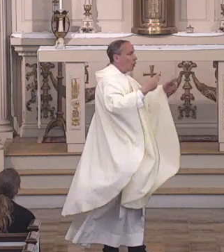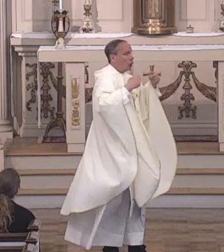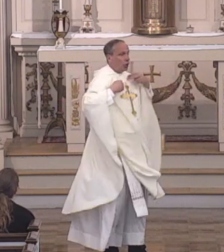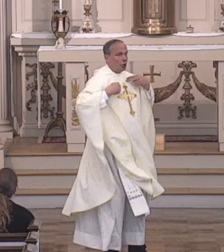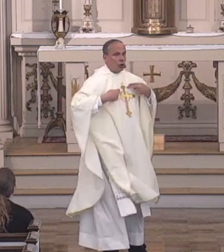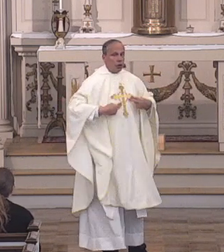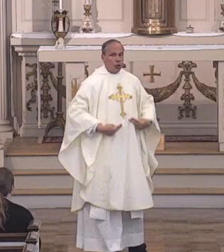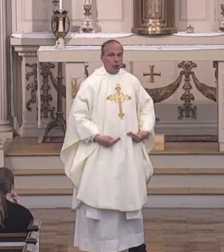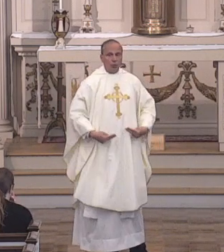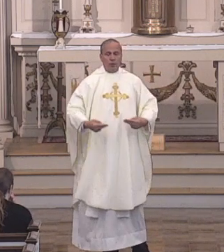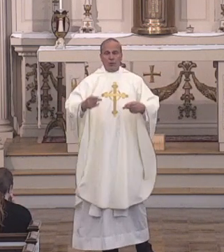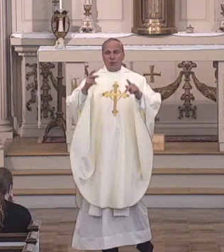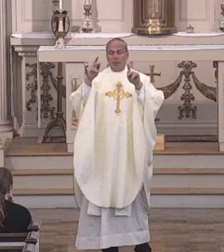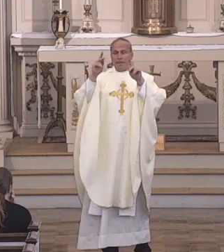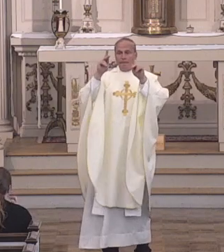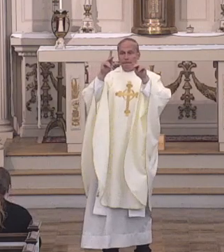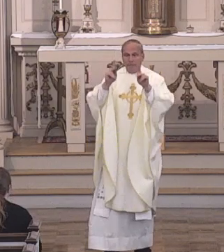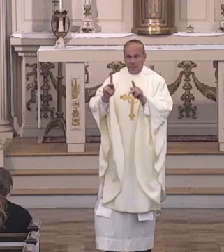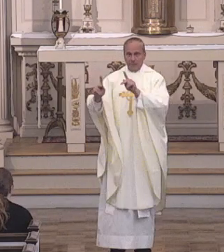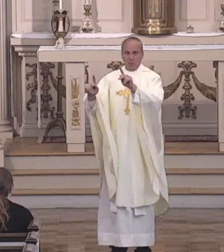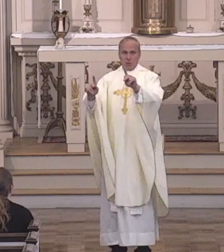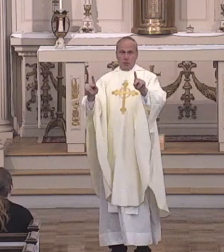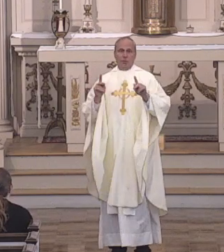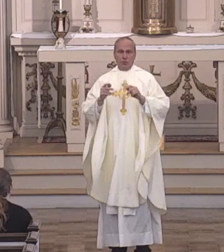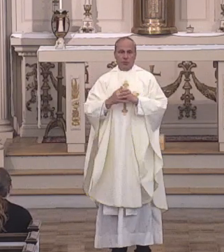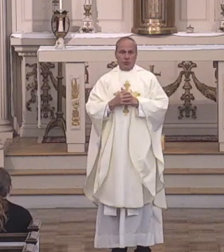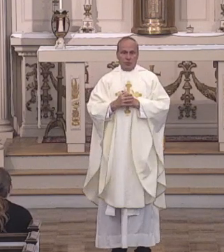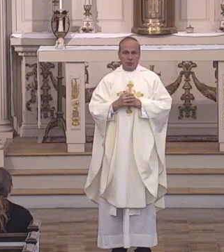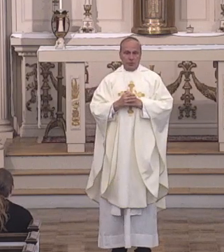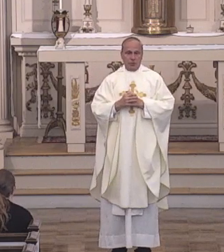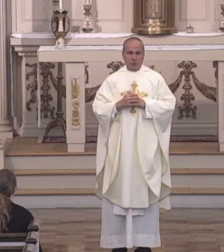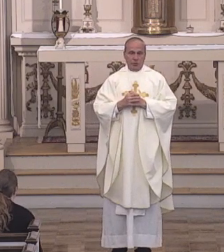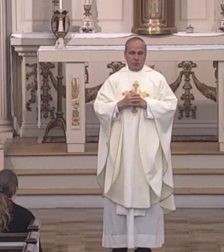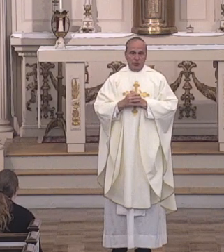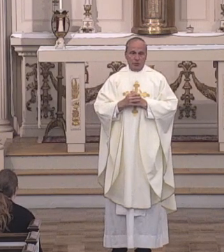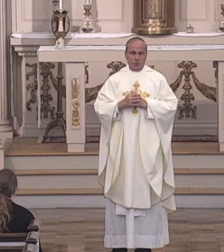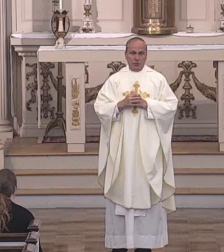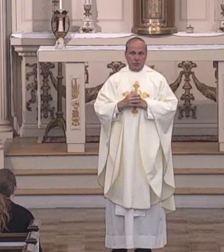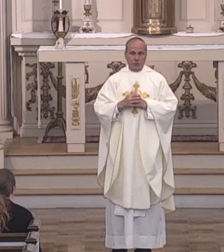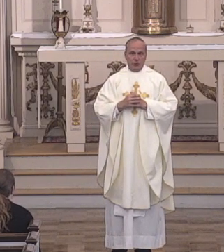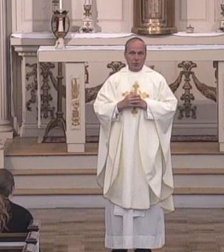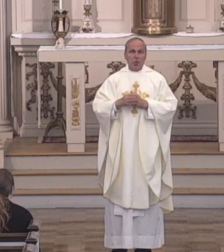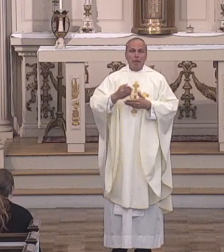same time, it is true for all human beings.